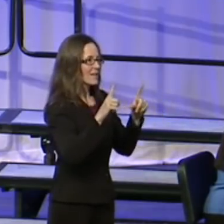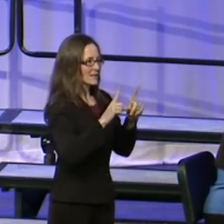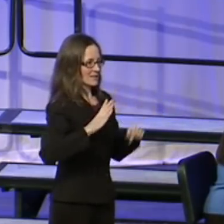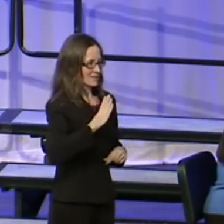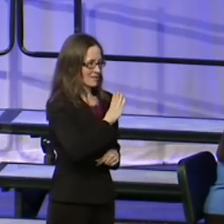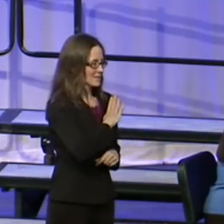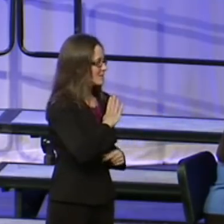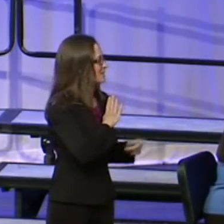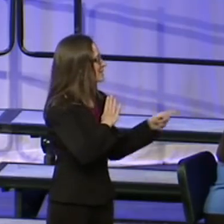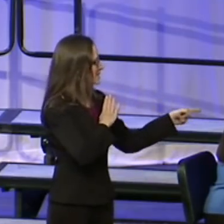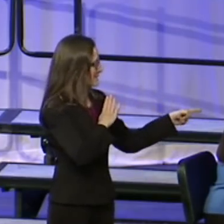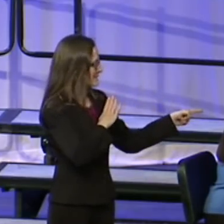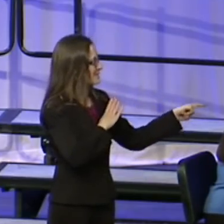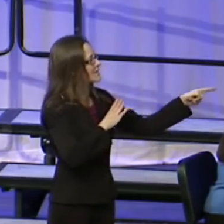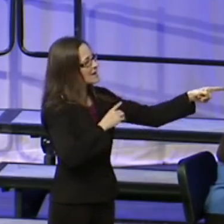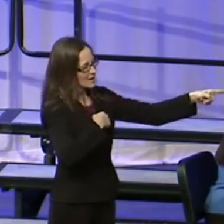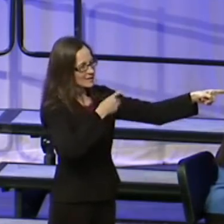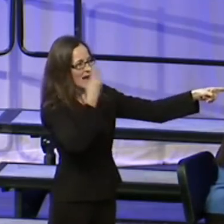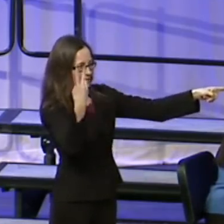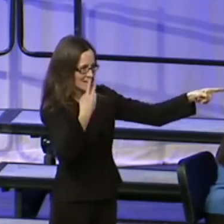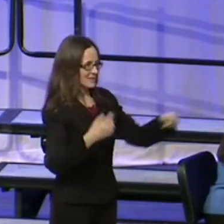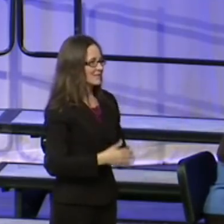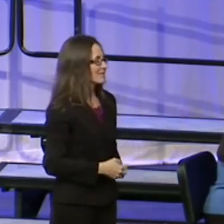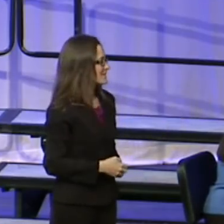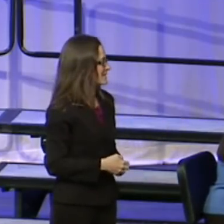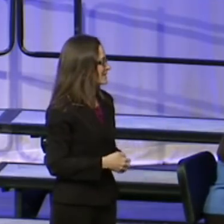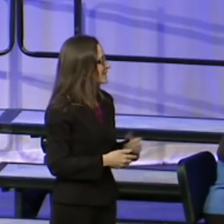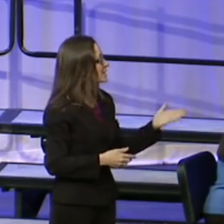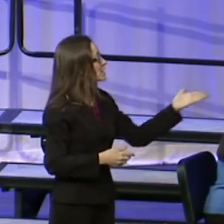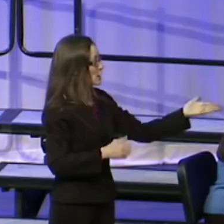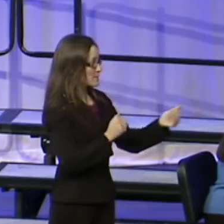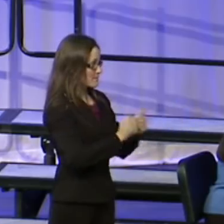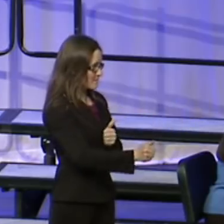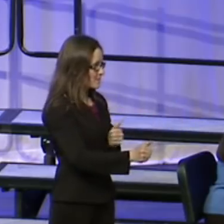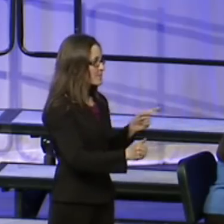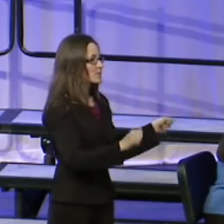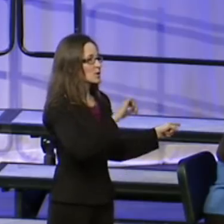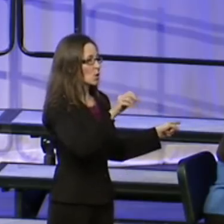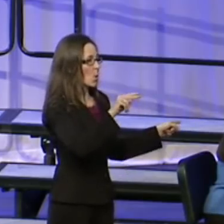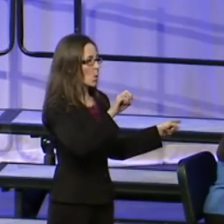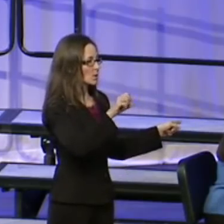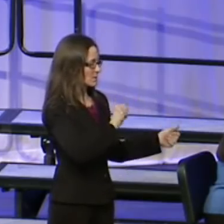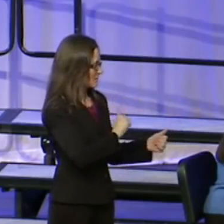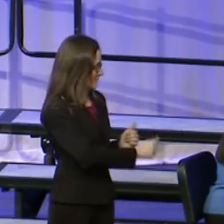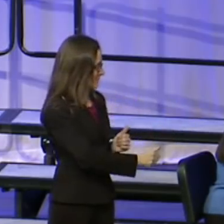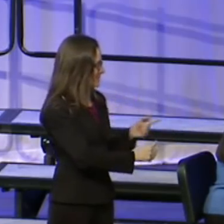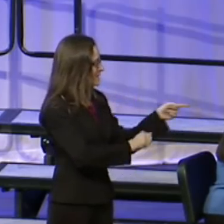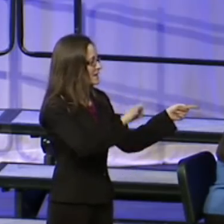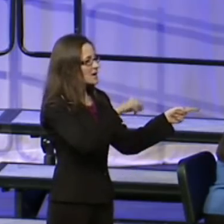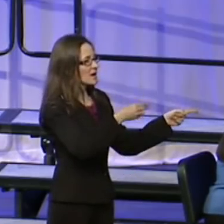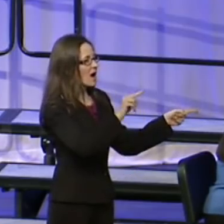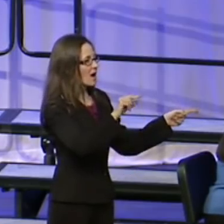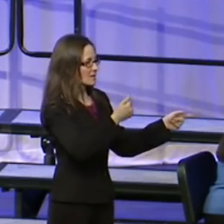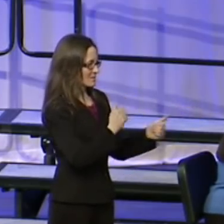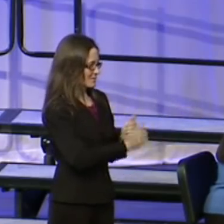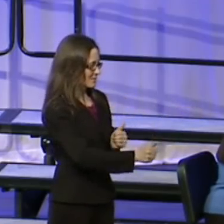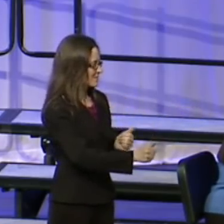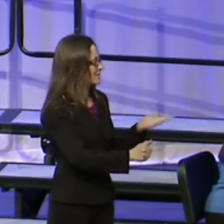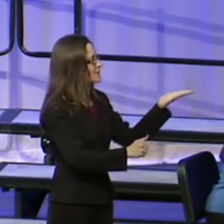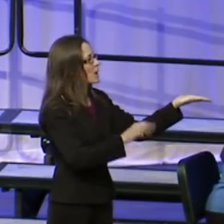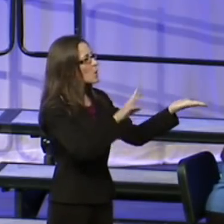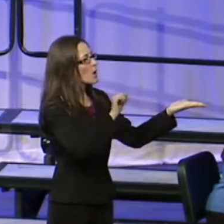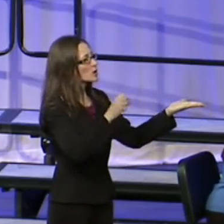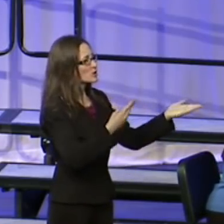I second. Ms. Mercer Rigby. Yes. Mr. Jones. Yes. Ms. Young. Yes. Ms.